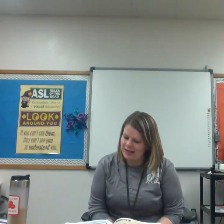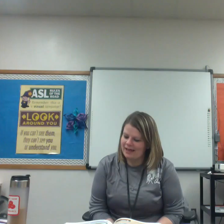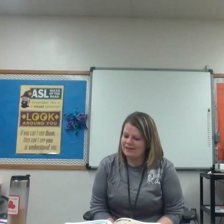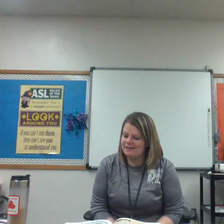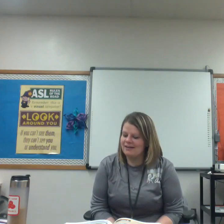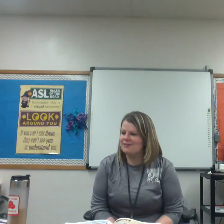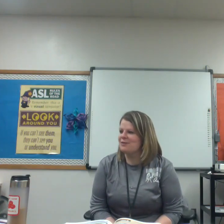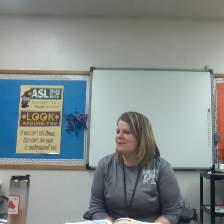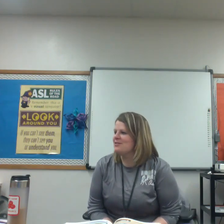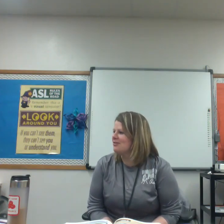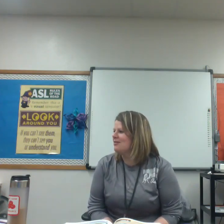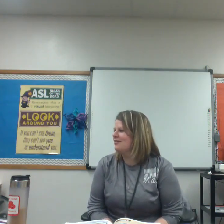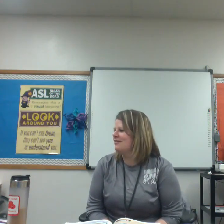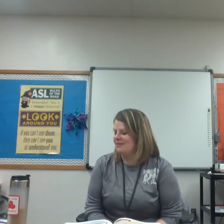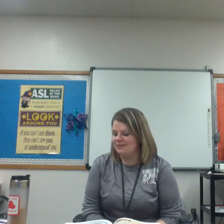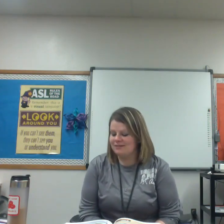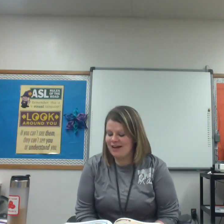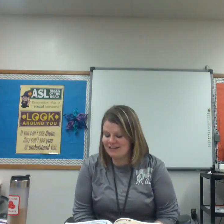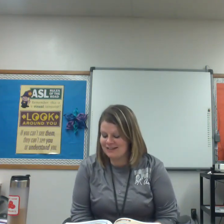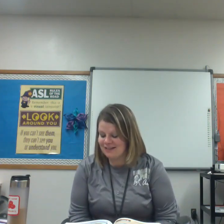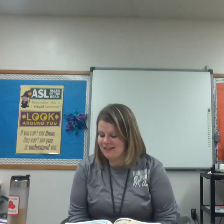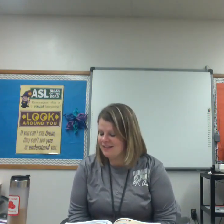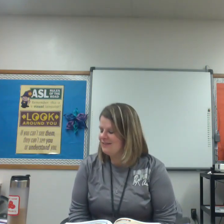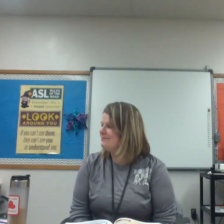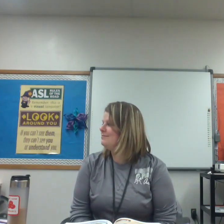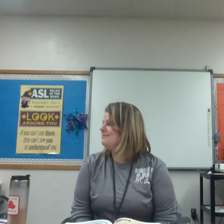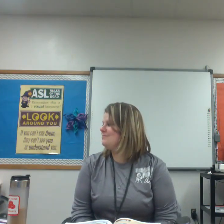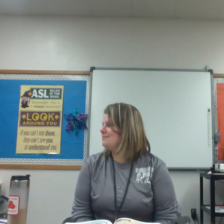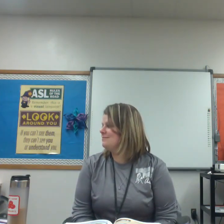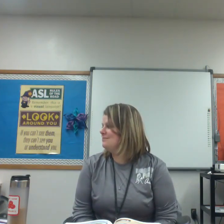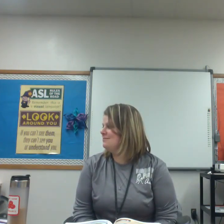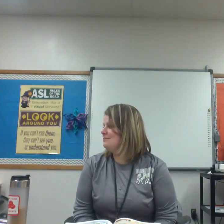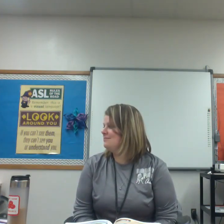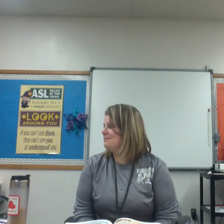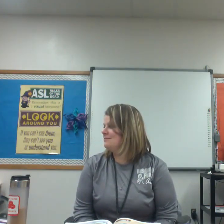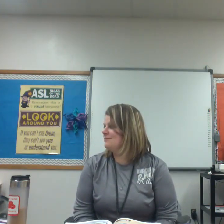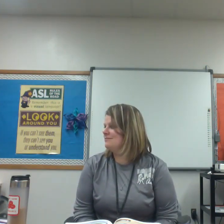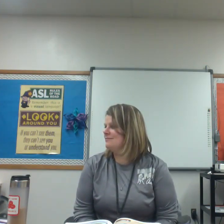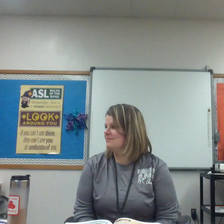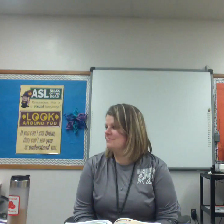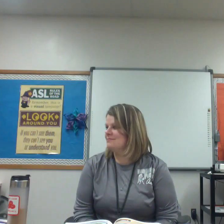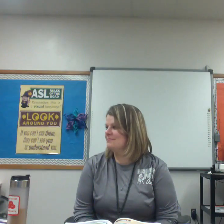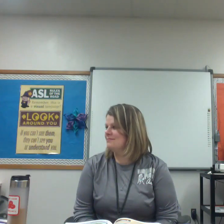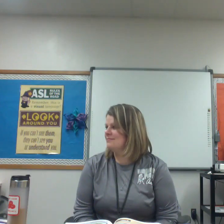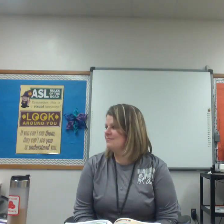Okay, Sarah, do number two. What? What? Is she angry? Really Is well. she angry?